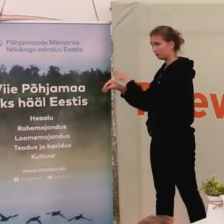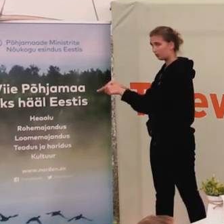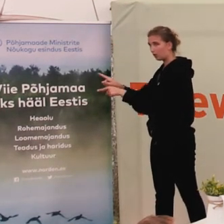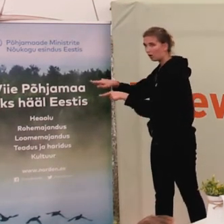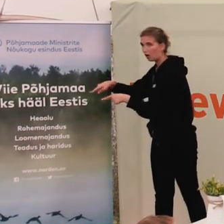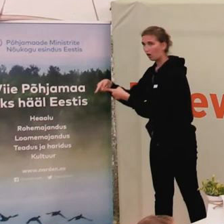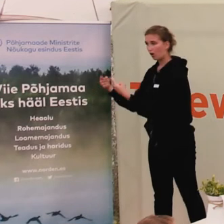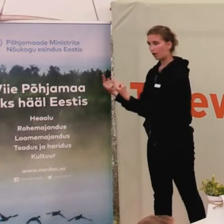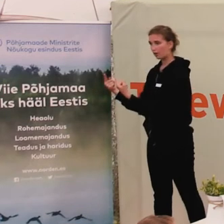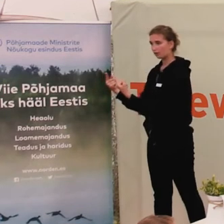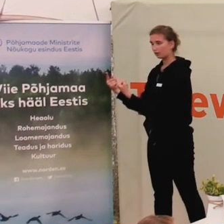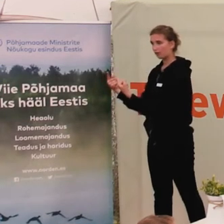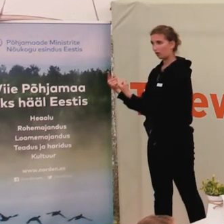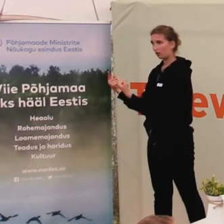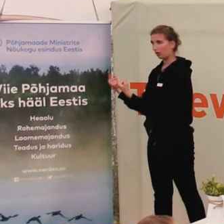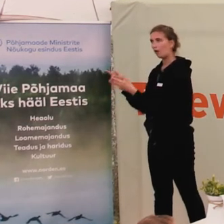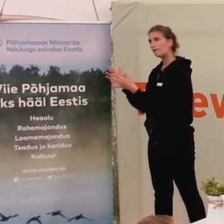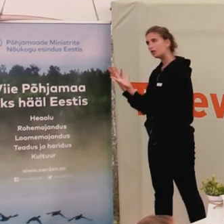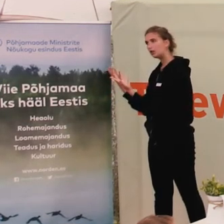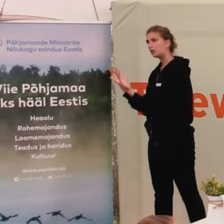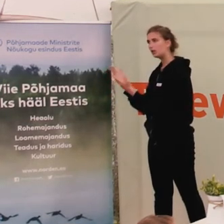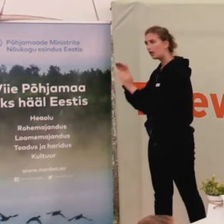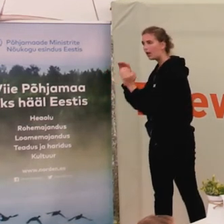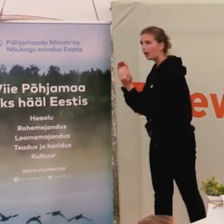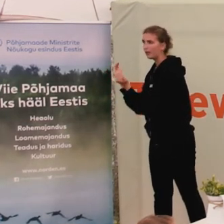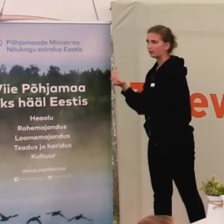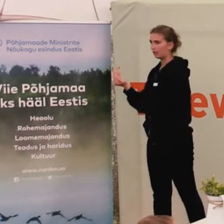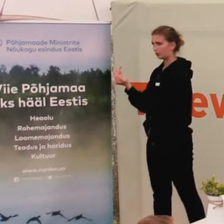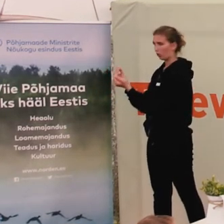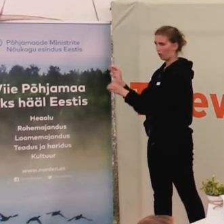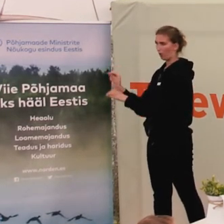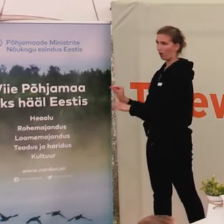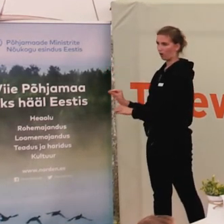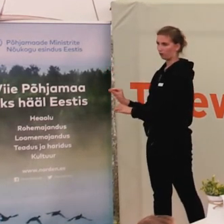improving the or making up the environmental degradation.